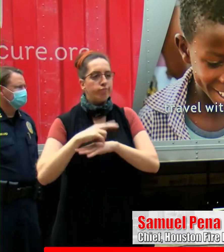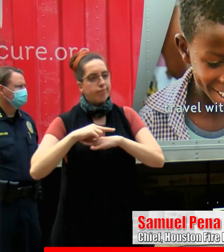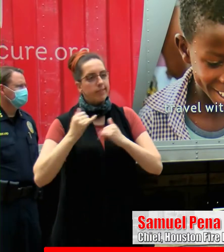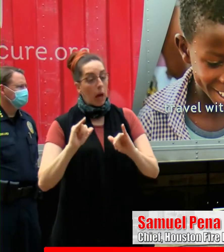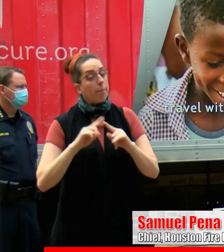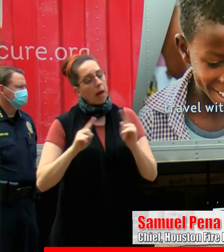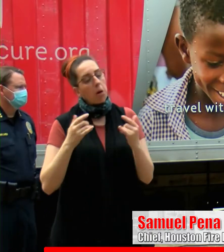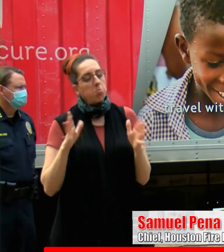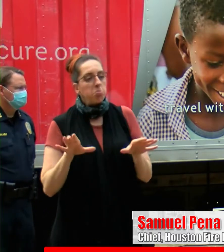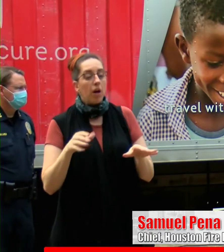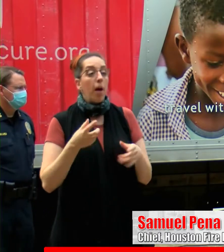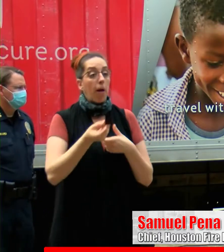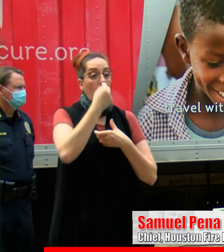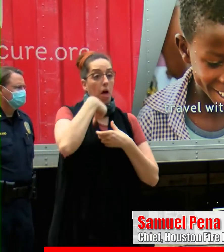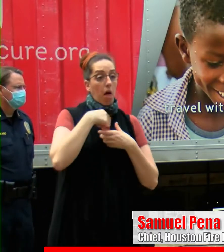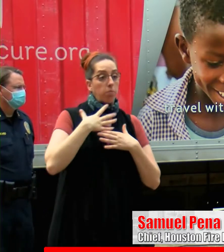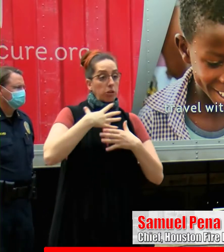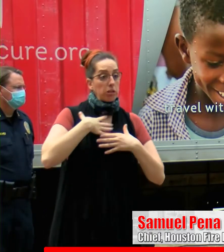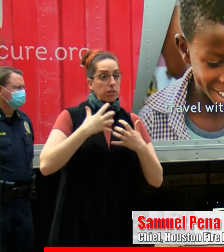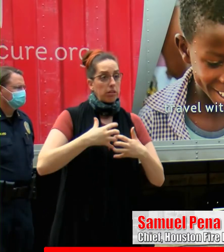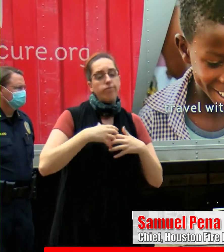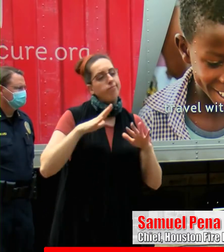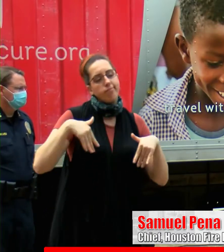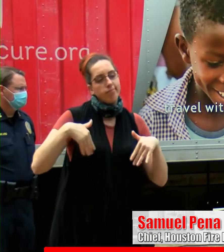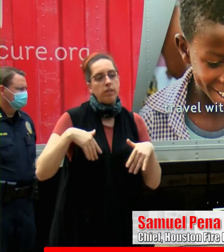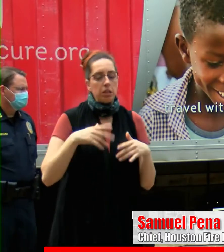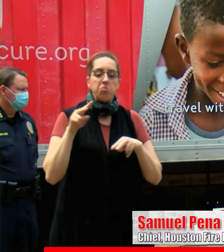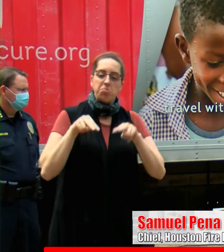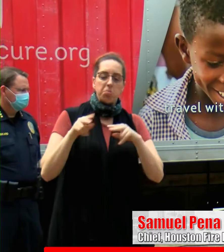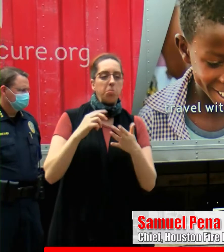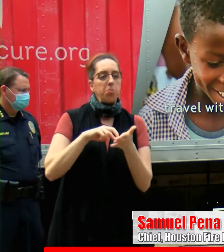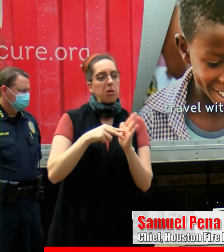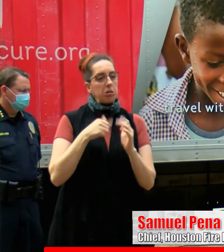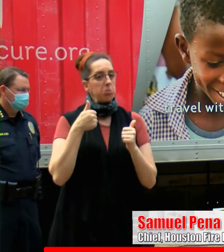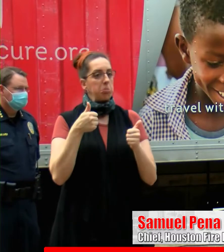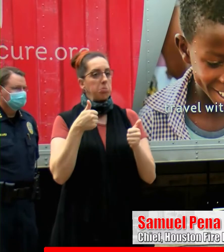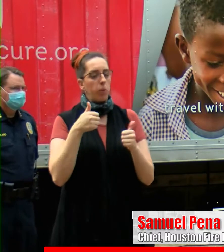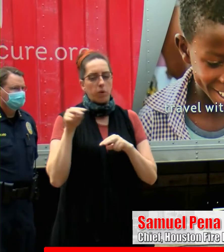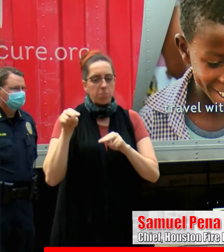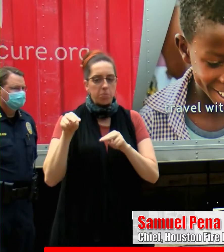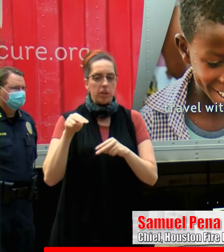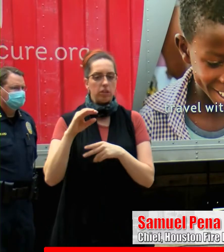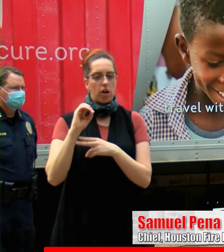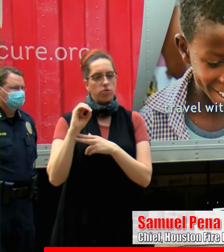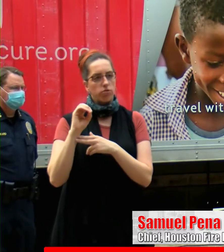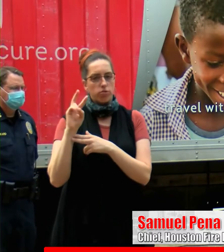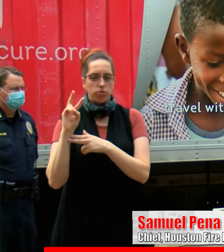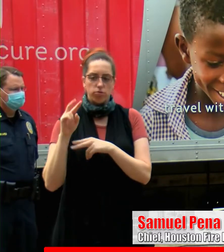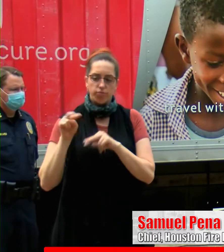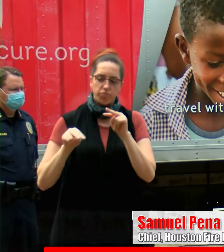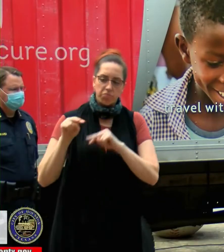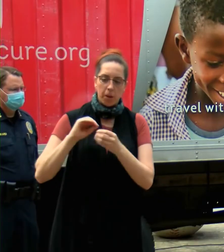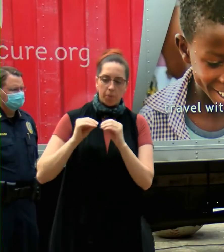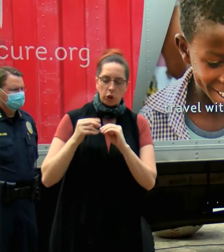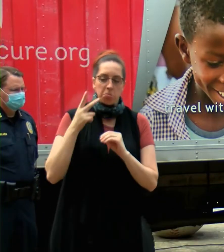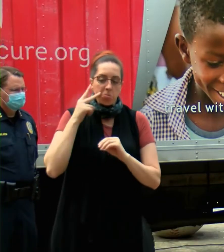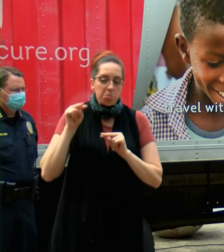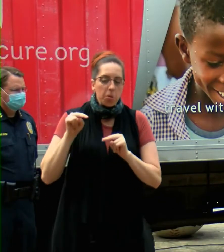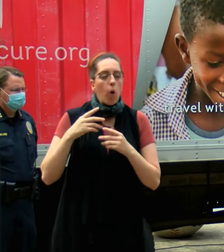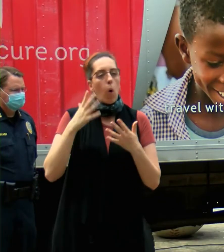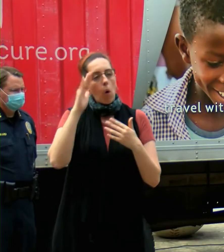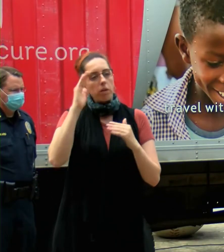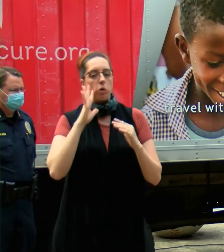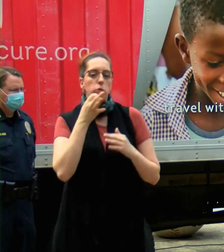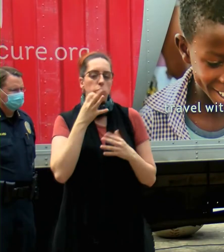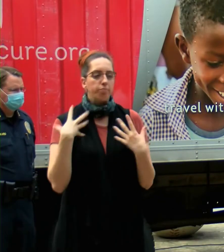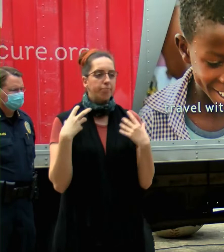well, not intubated, which is a positive sign. They're monitoring his O2 sats, and we're hoping for a full recovery. As far as